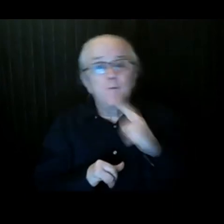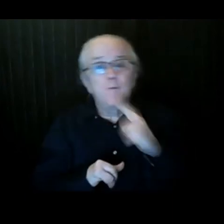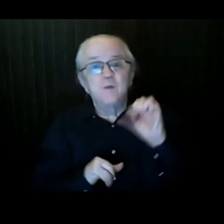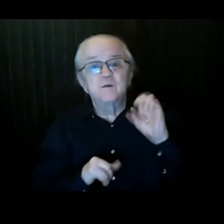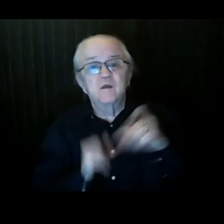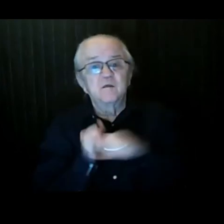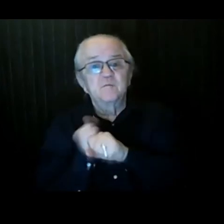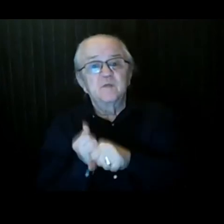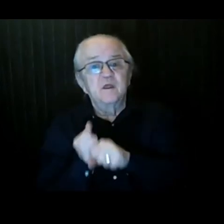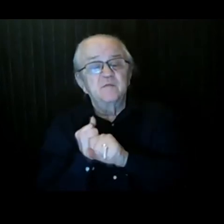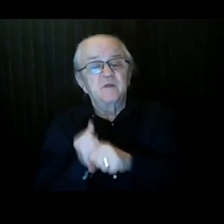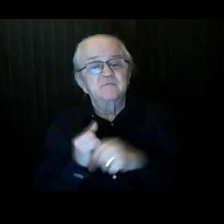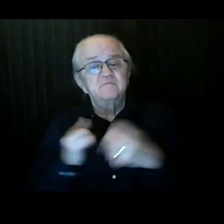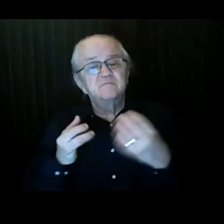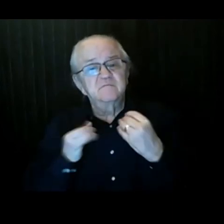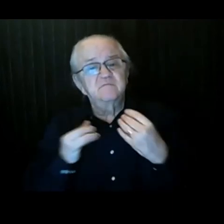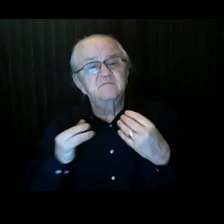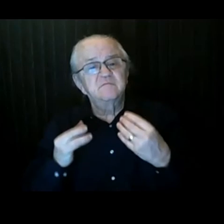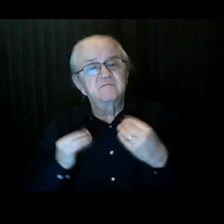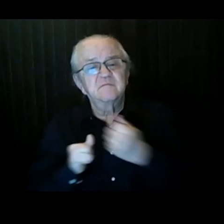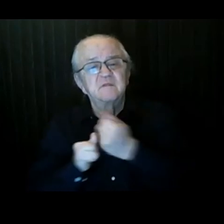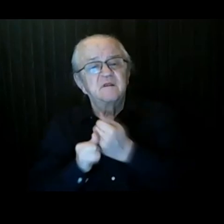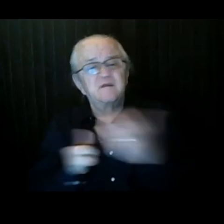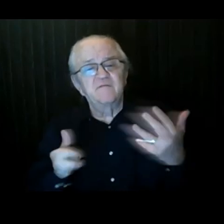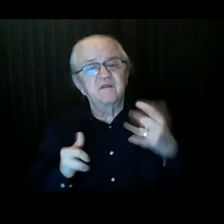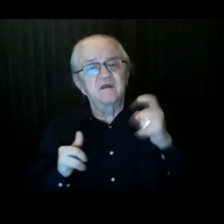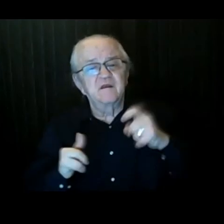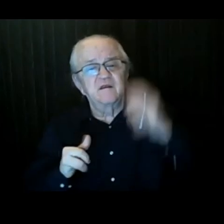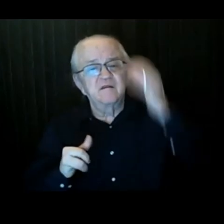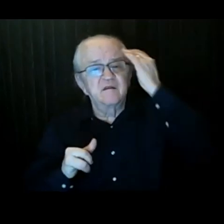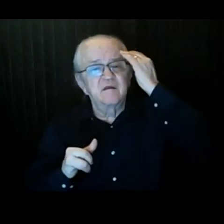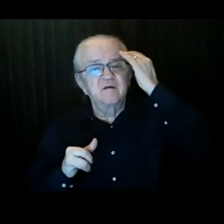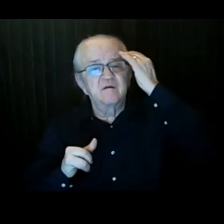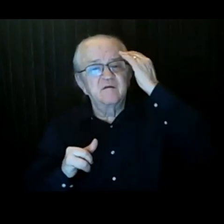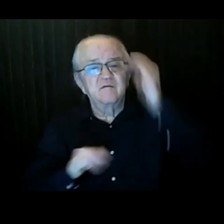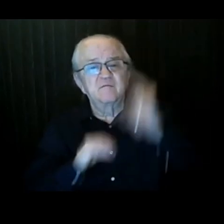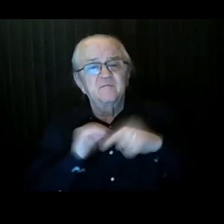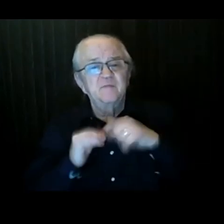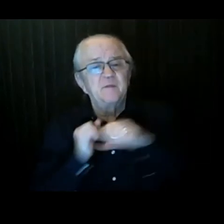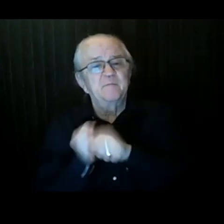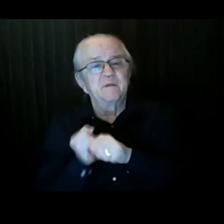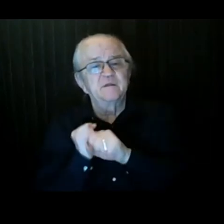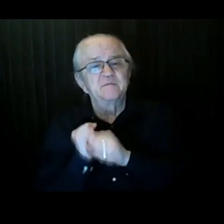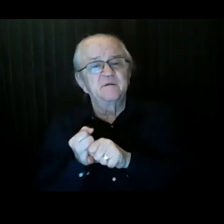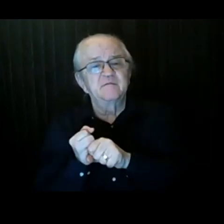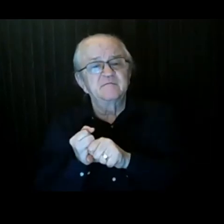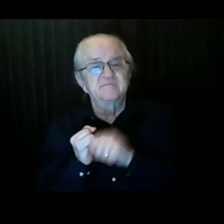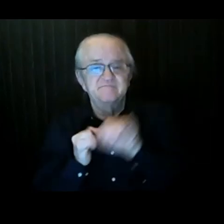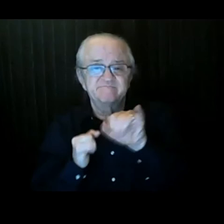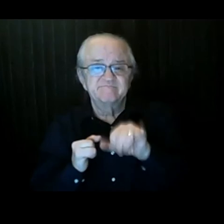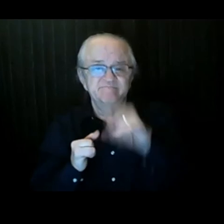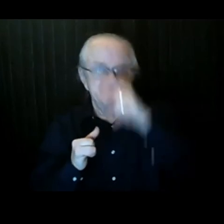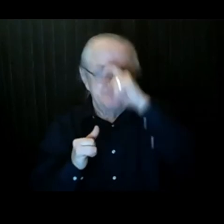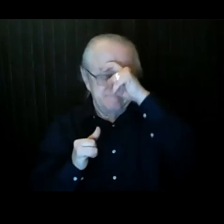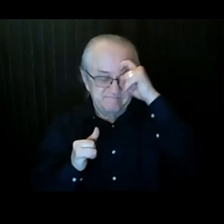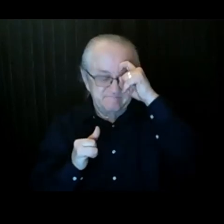Pepe taught me everything I needed to know. Everything I needed to know about baseball that summer.